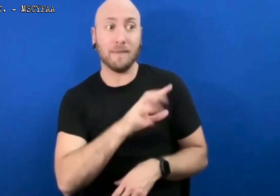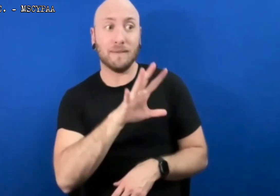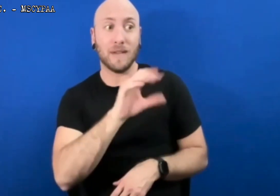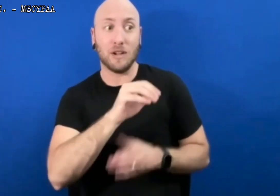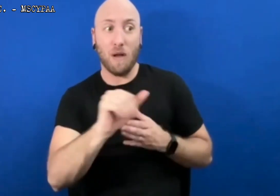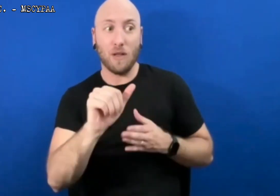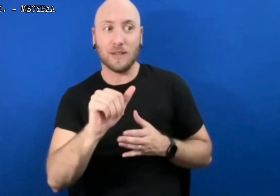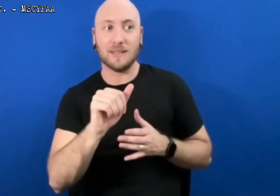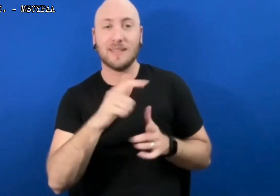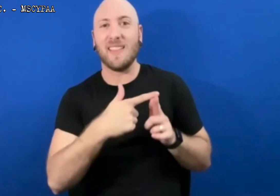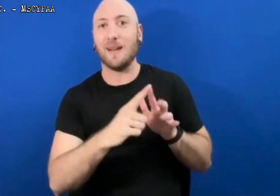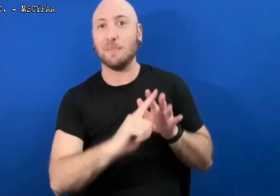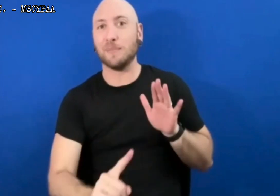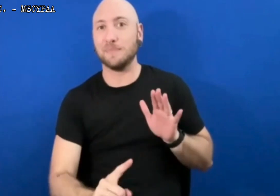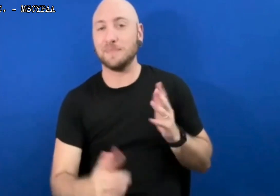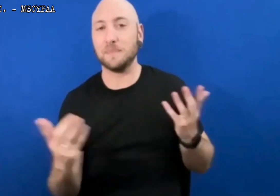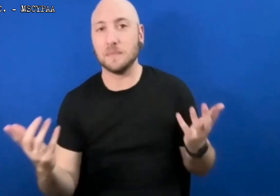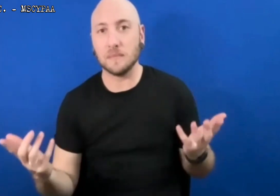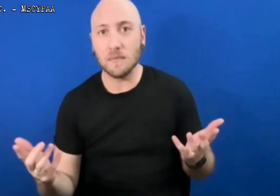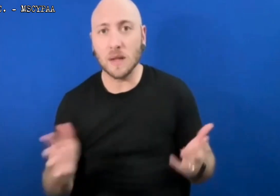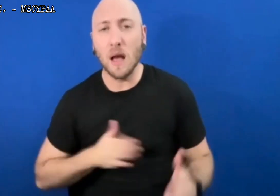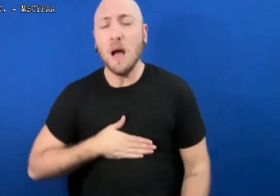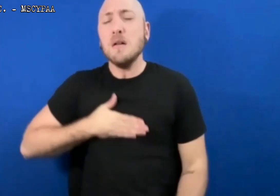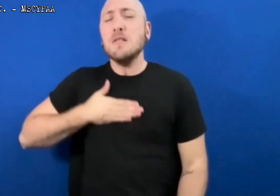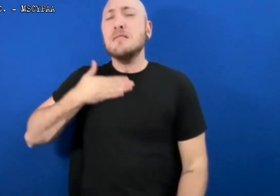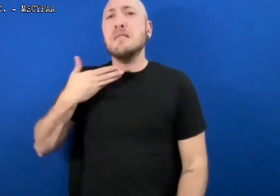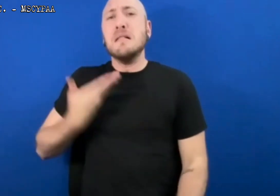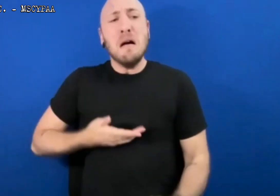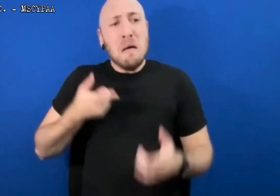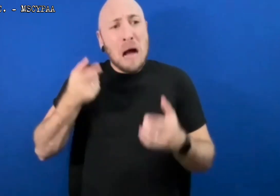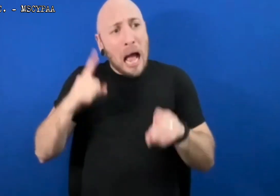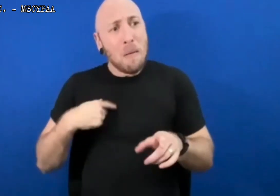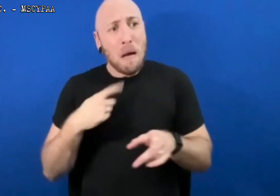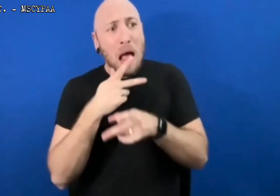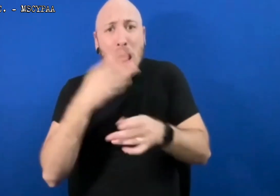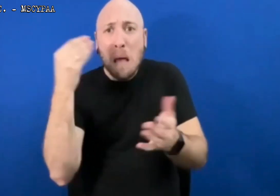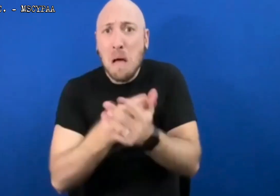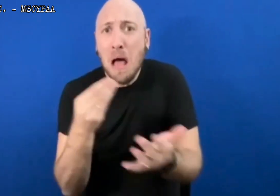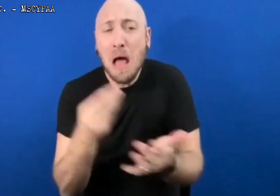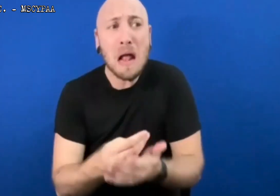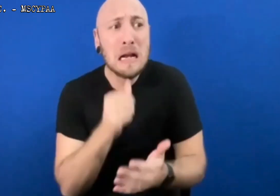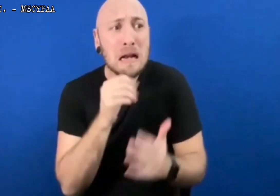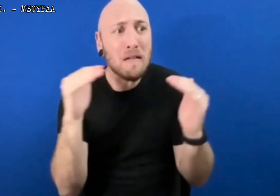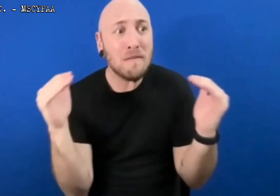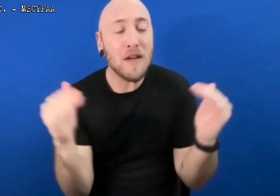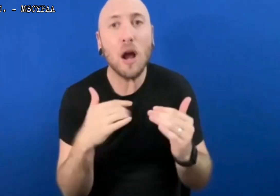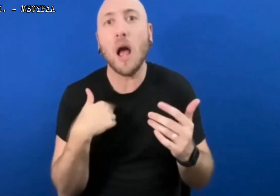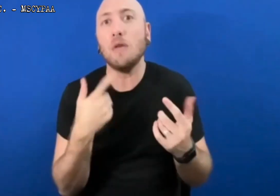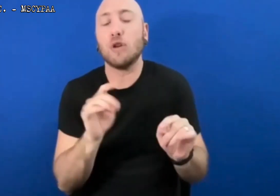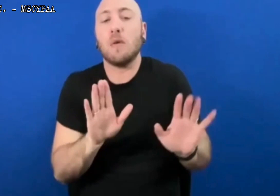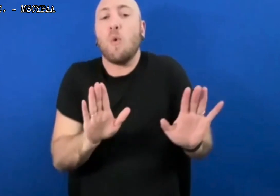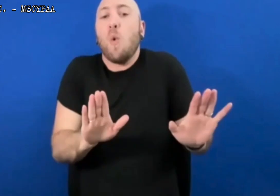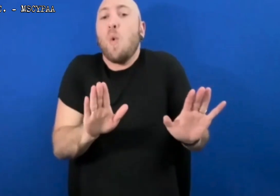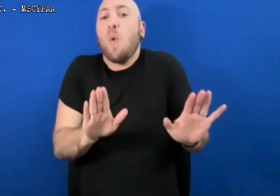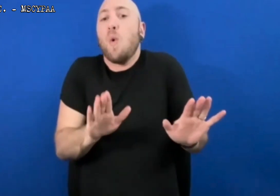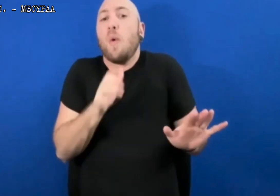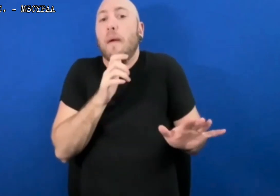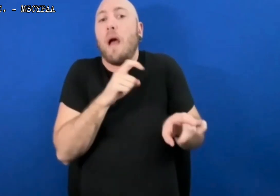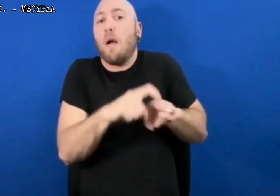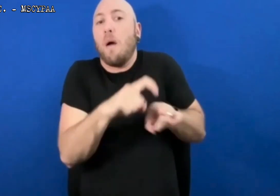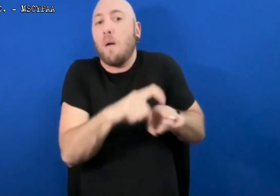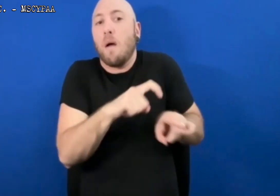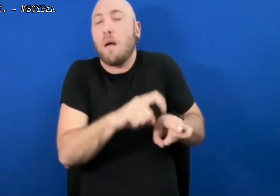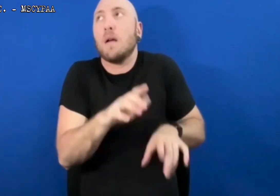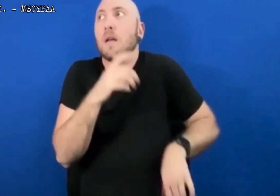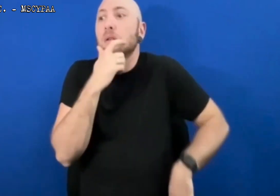me. And like, I was so upset. I was like, what happened? And I was like, trying not to blow up his phone. I was trying to be chill. And about,